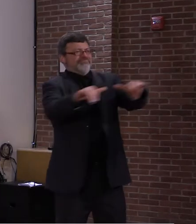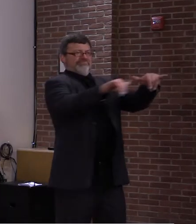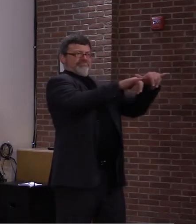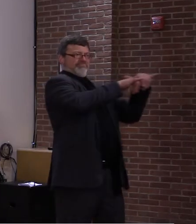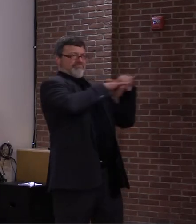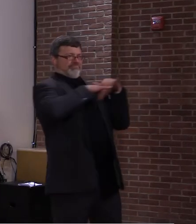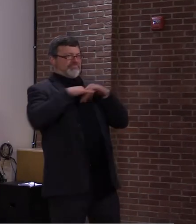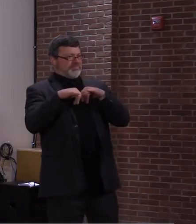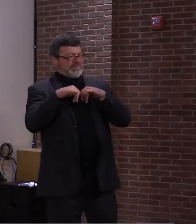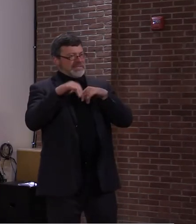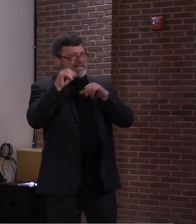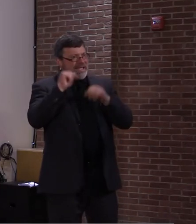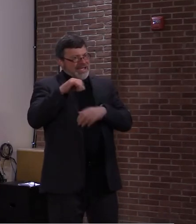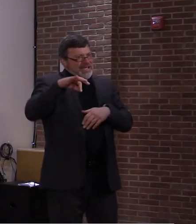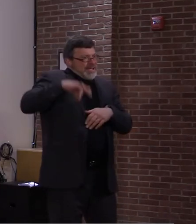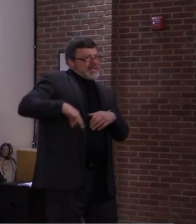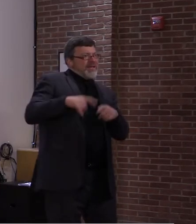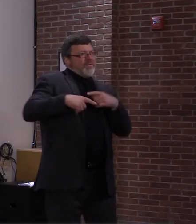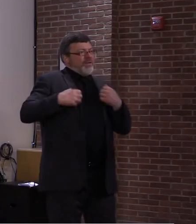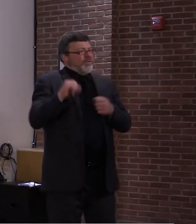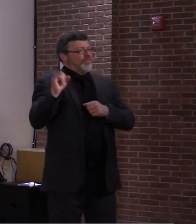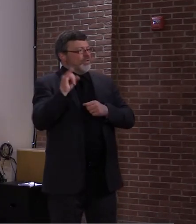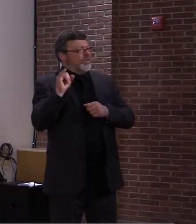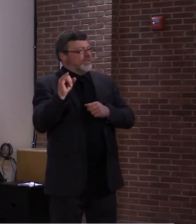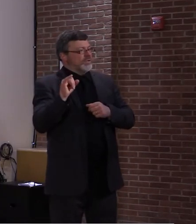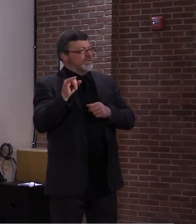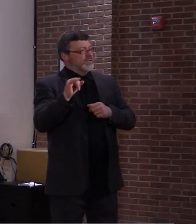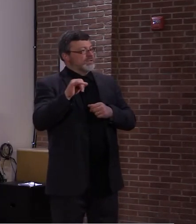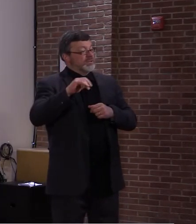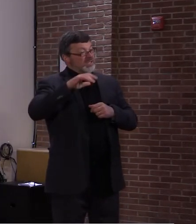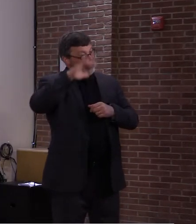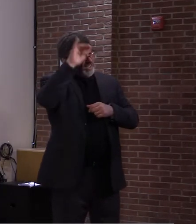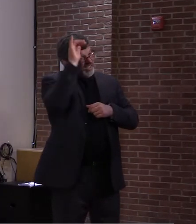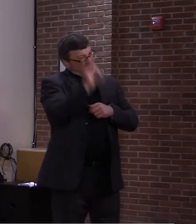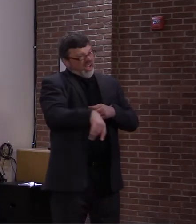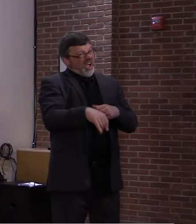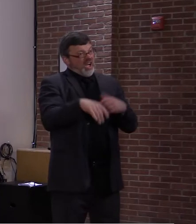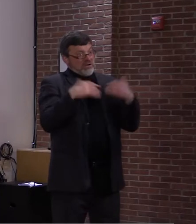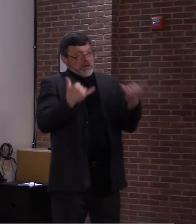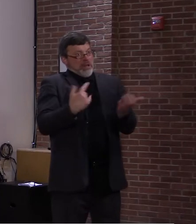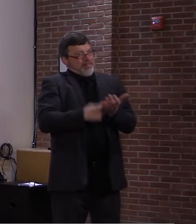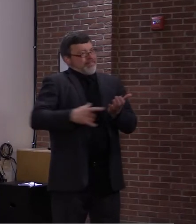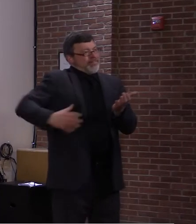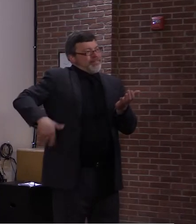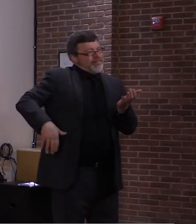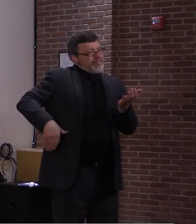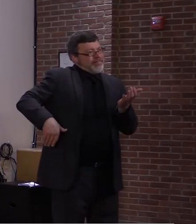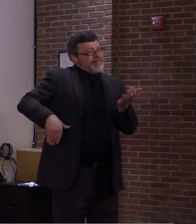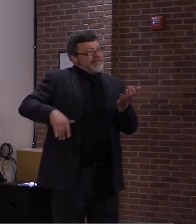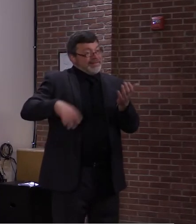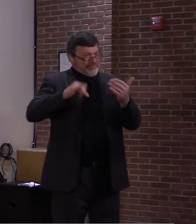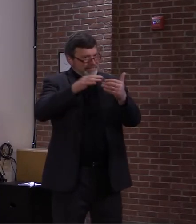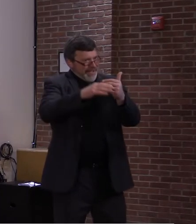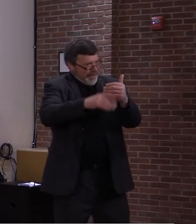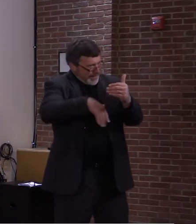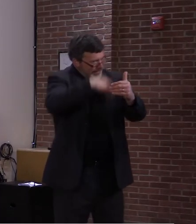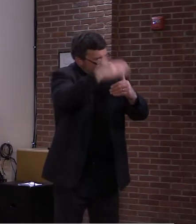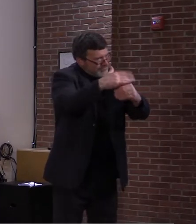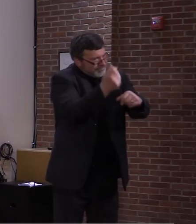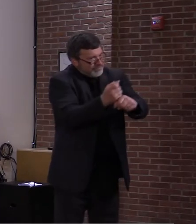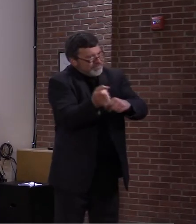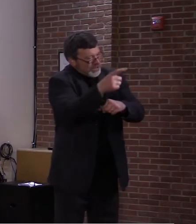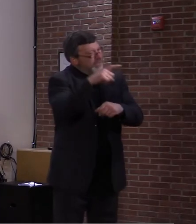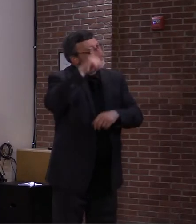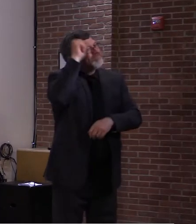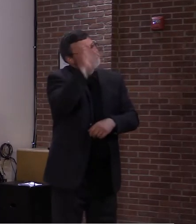the next major issue that we'll be facing, some of them will be facing over the next few years. But